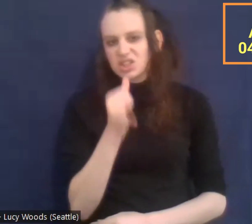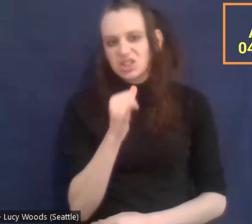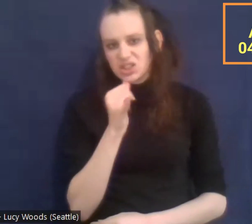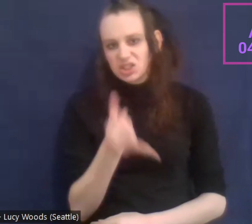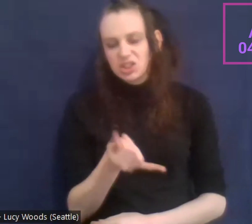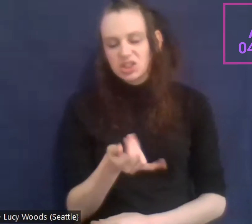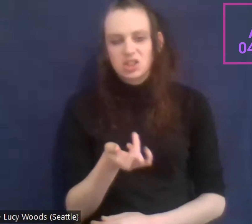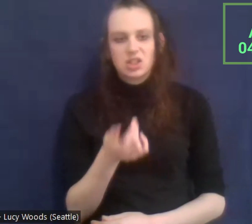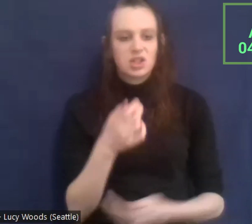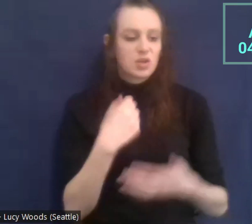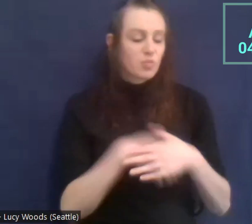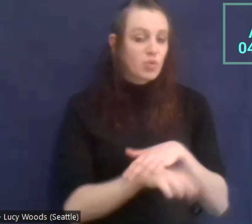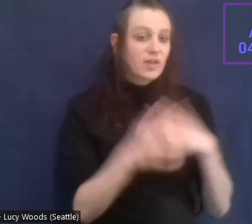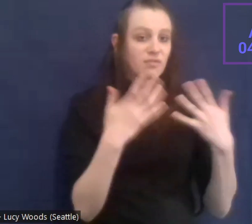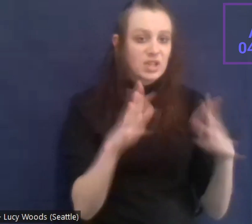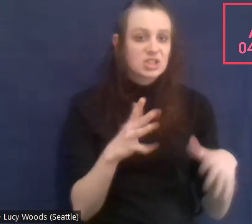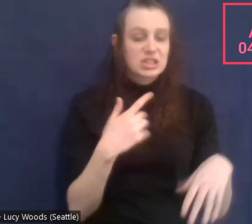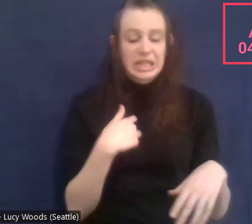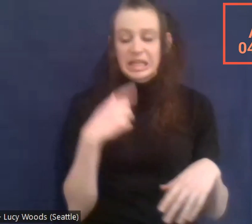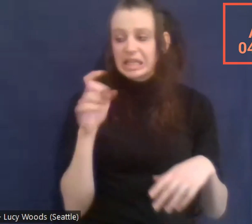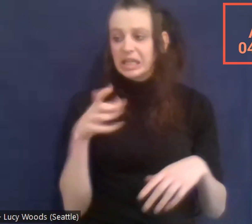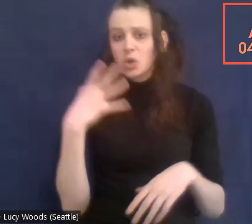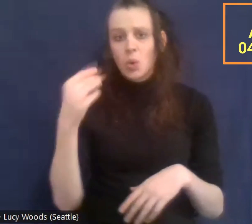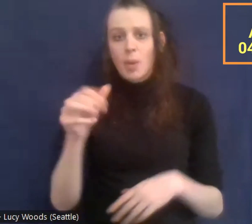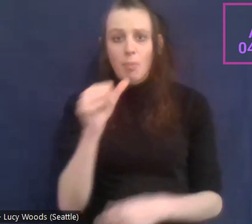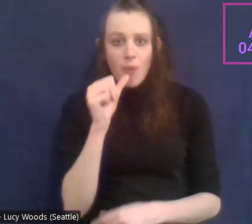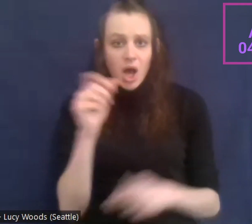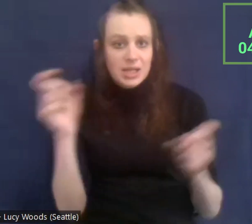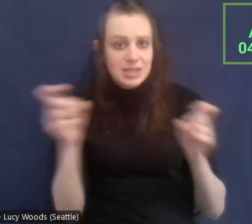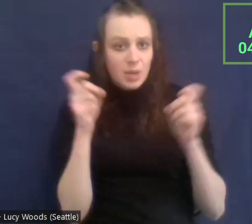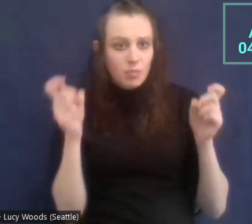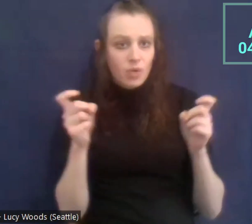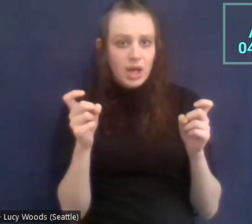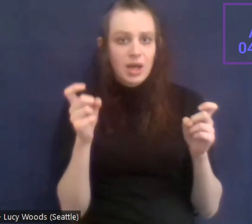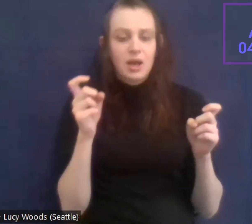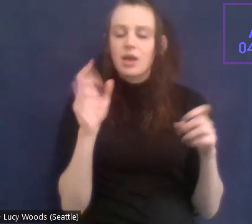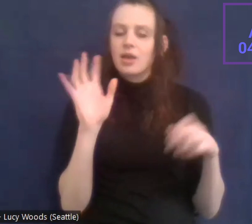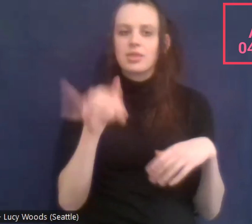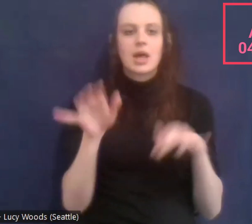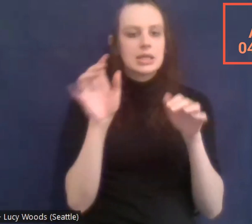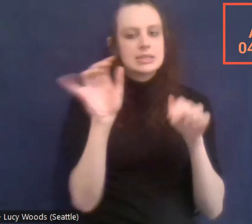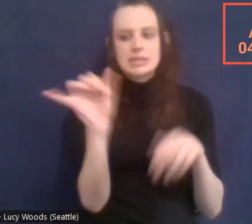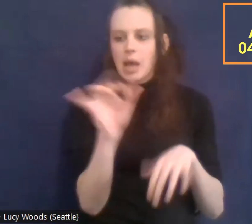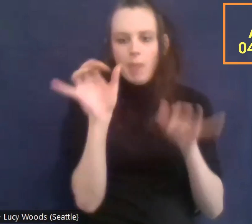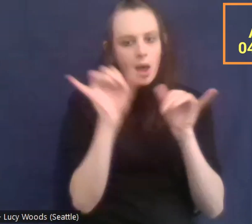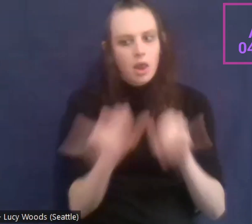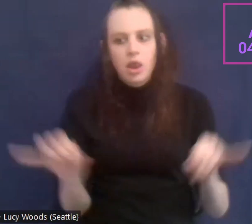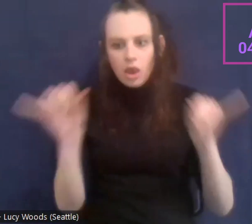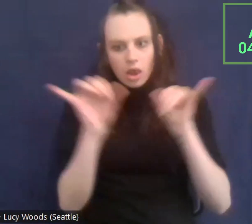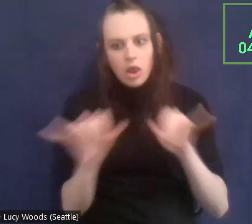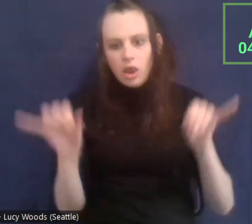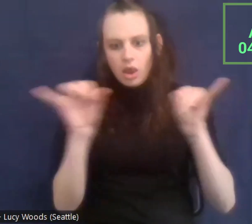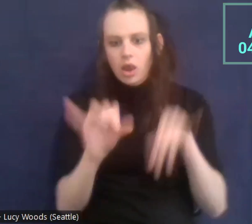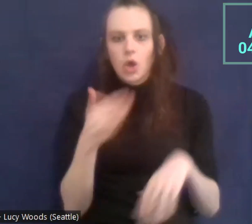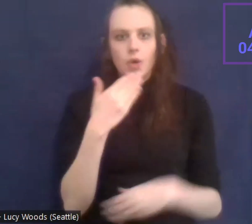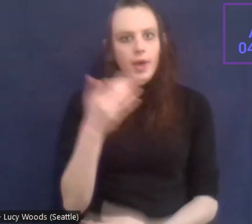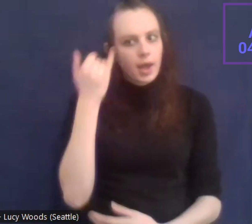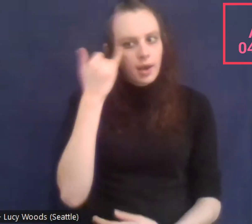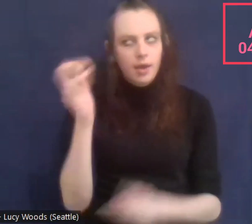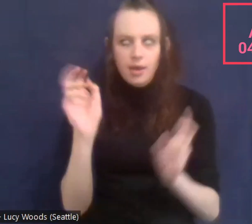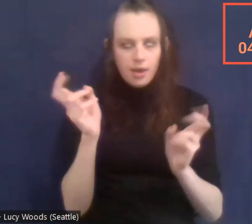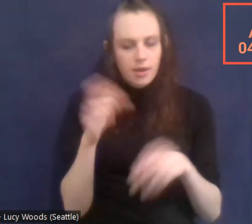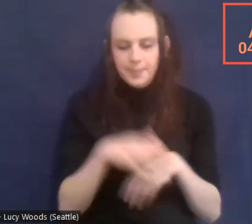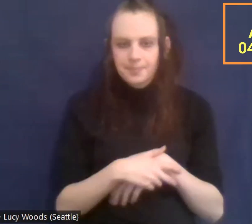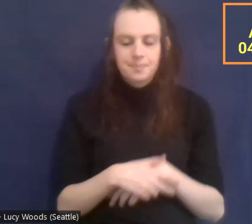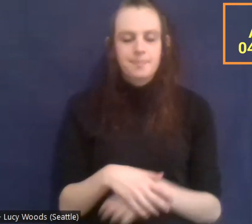I had to go out to the bar and celebrate. Like it just went like that. Like I have all these good ideas. Fast forward,